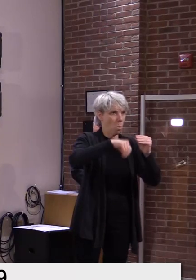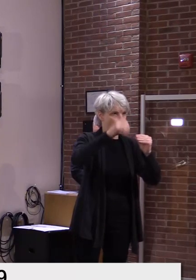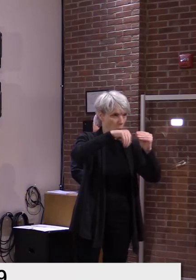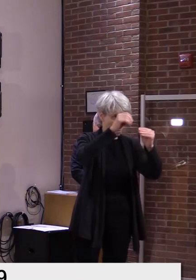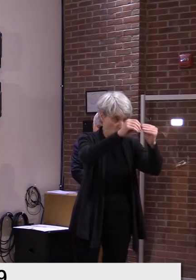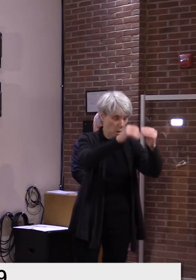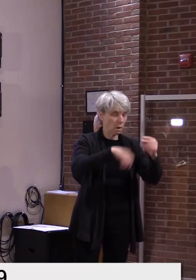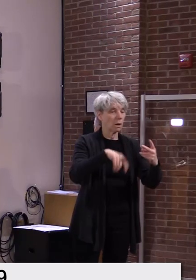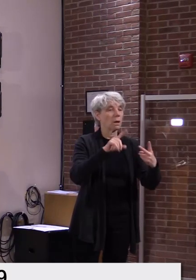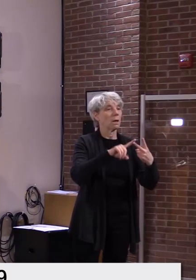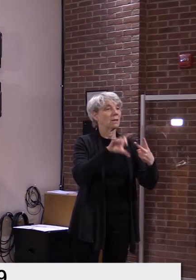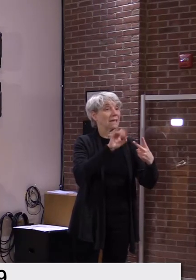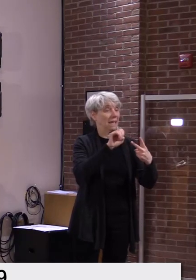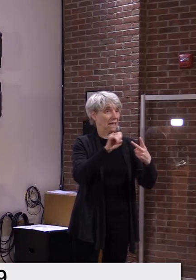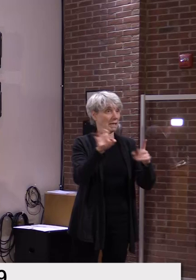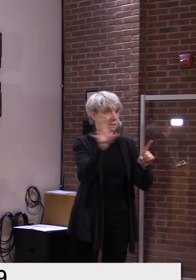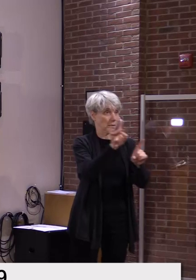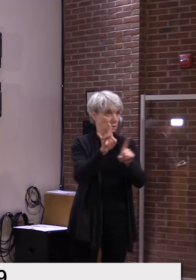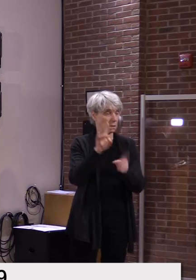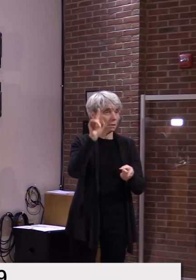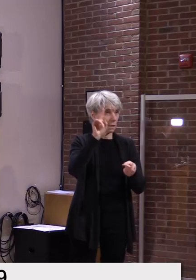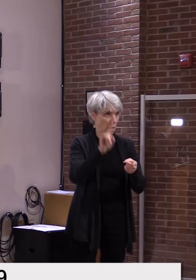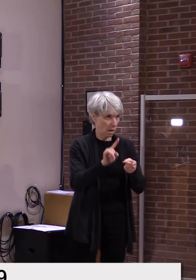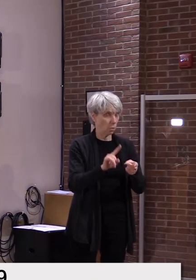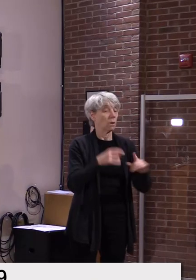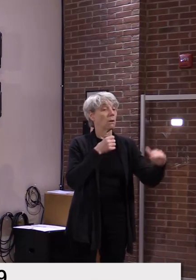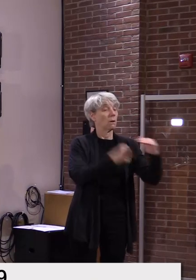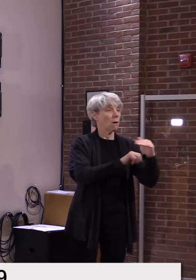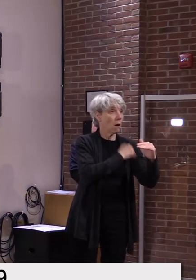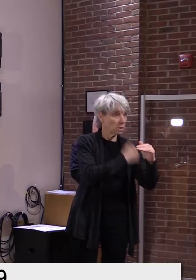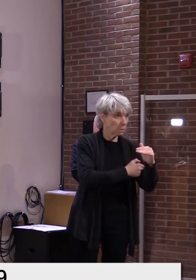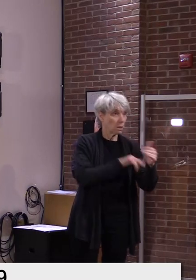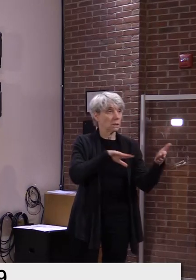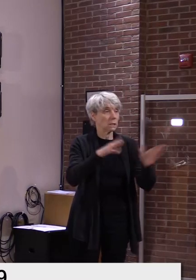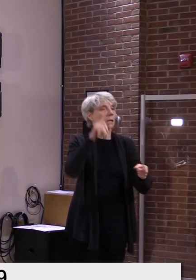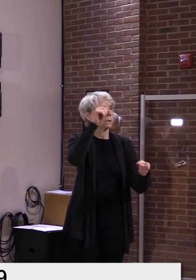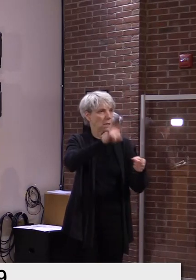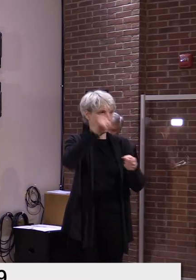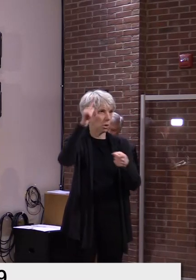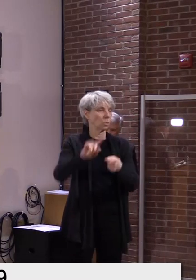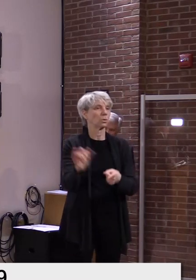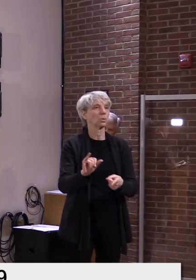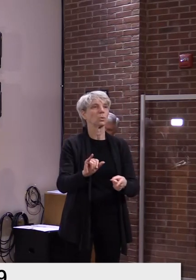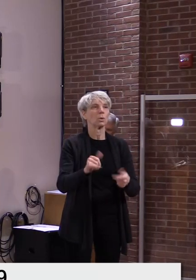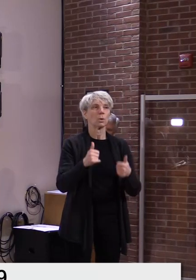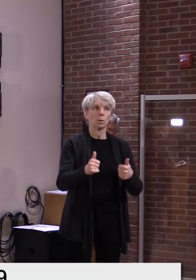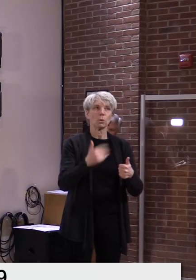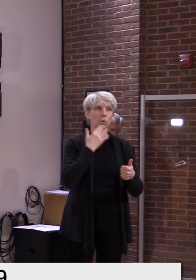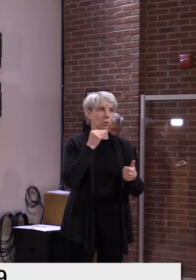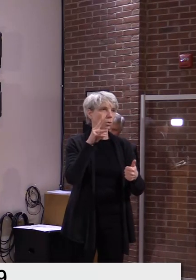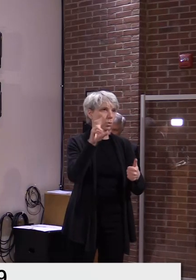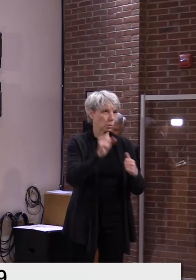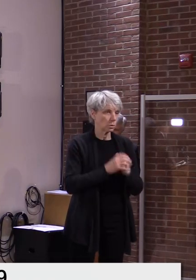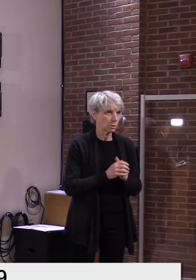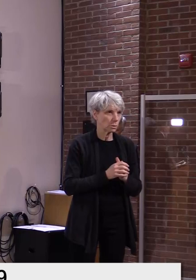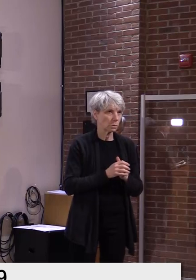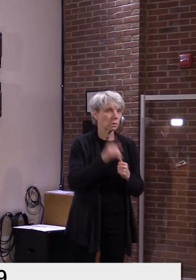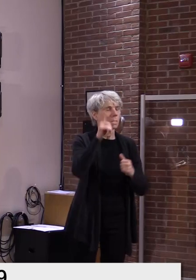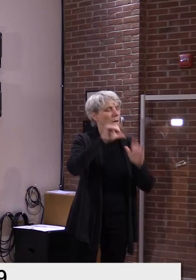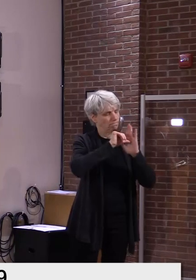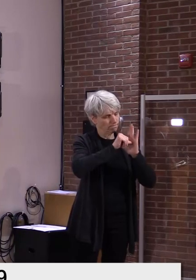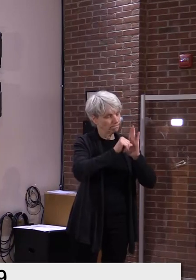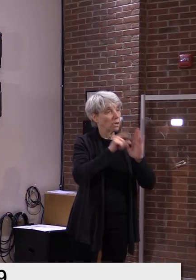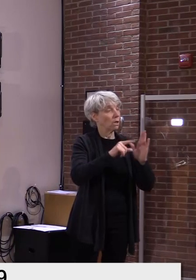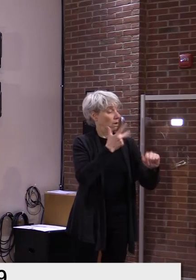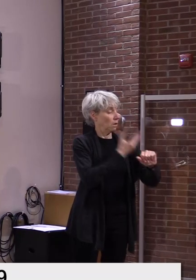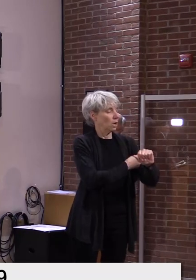cases, hospitalizations, and deaths. She again reiterated the effectiveness and safety of the vaccines for